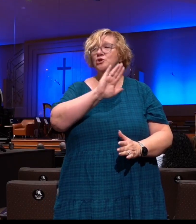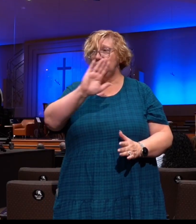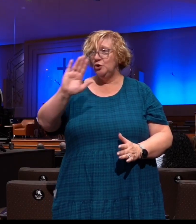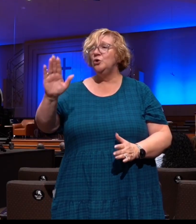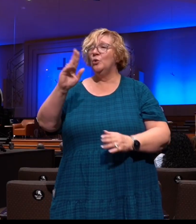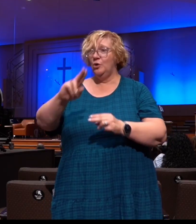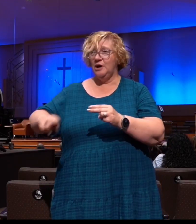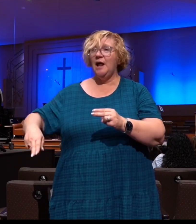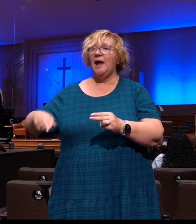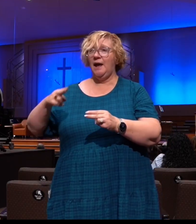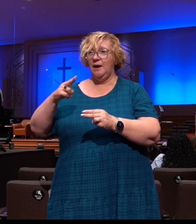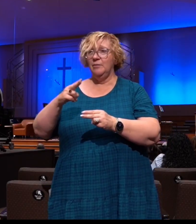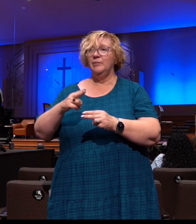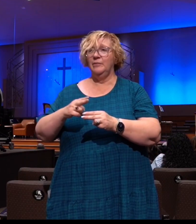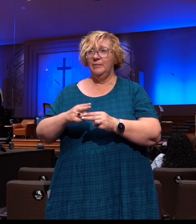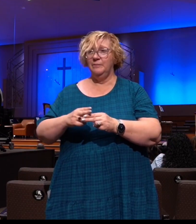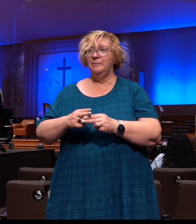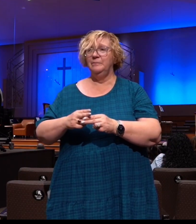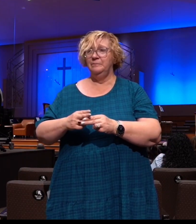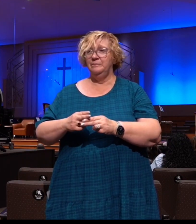name.